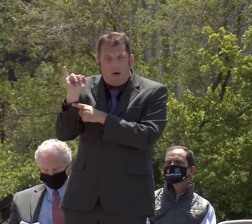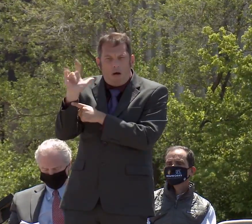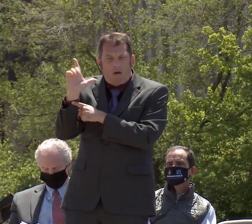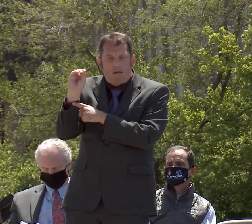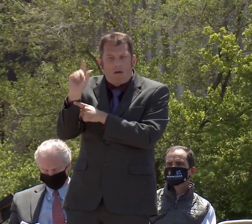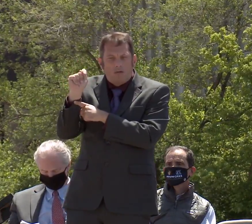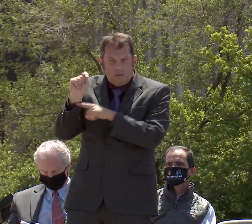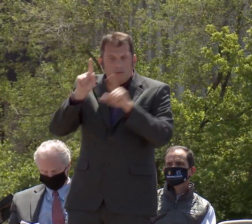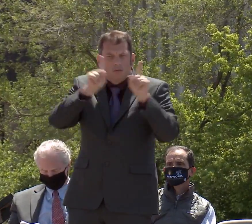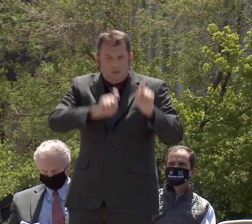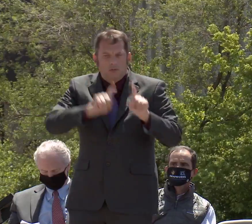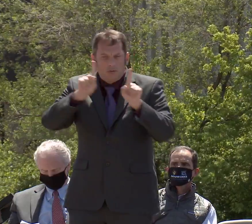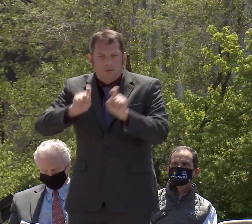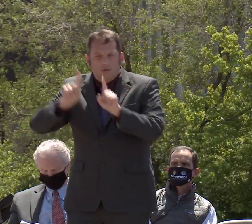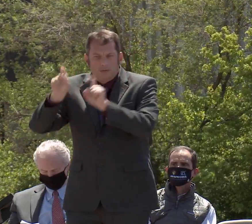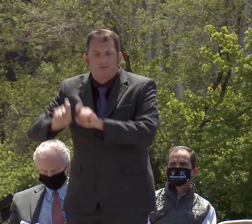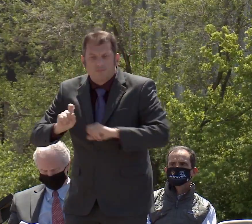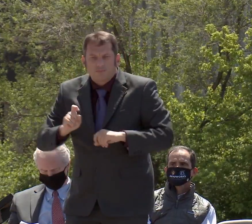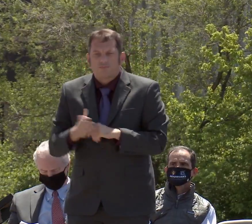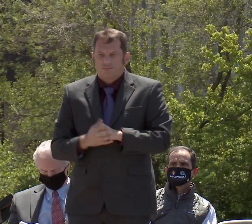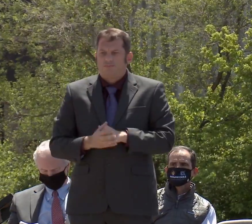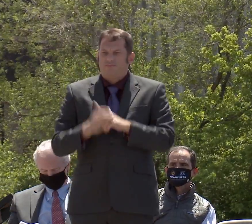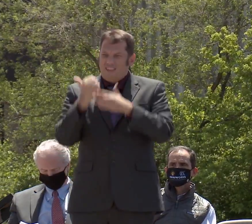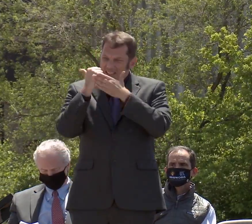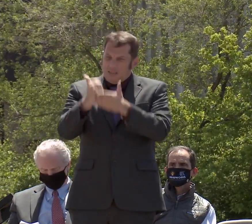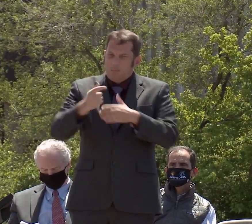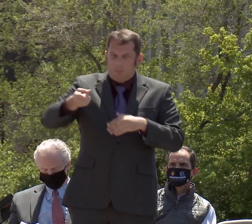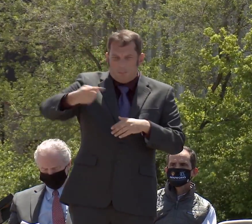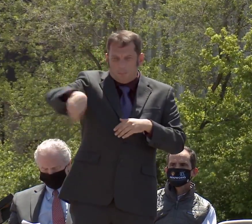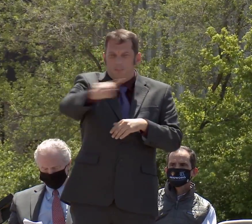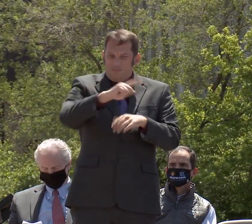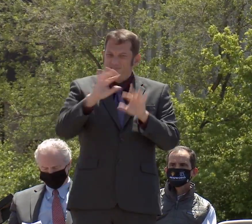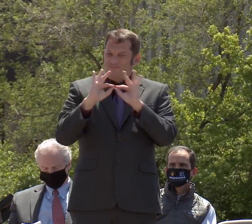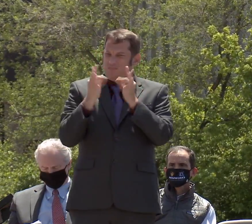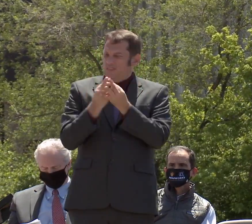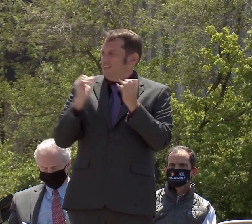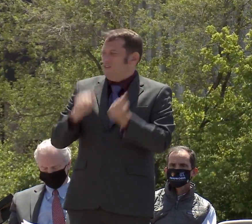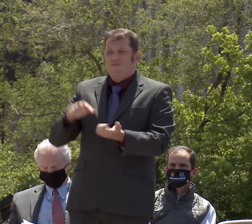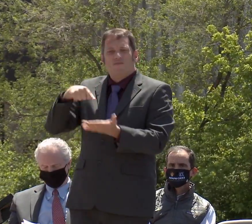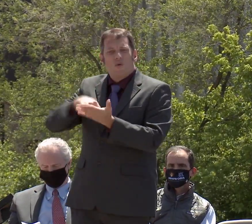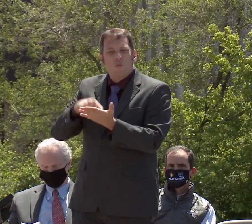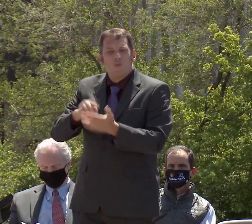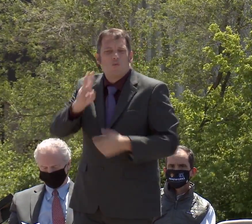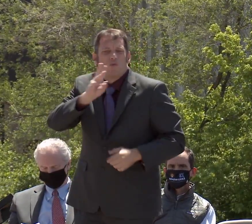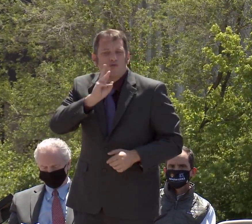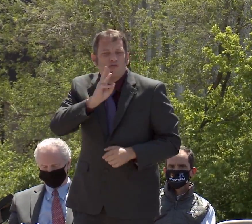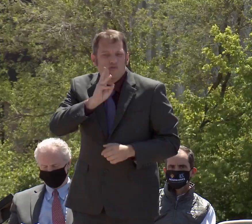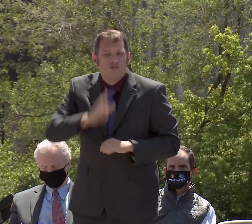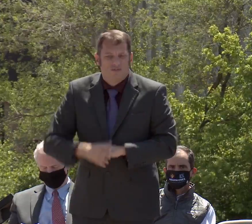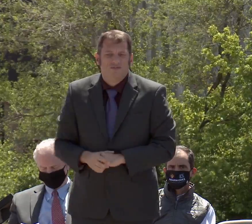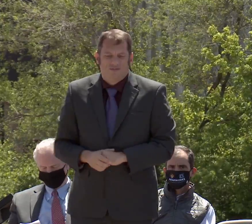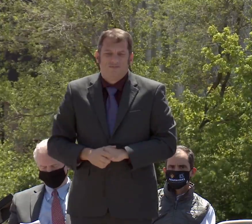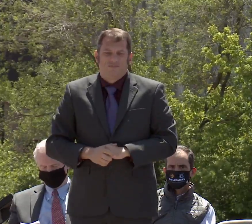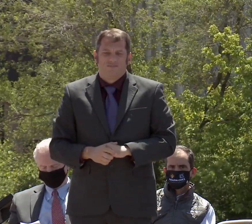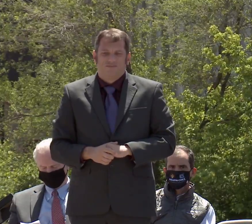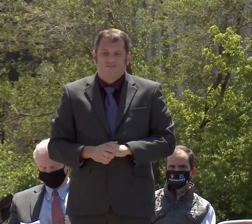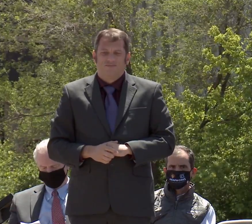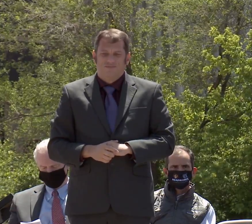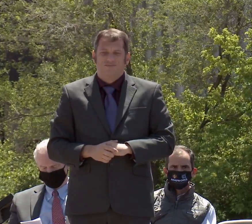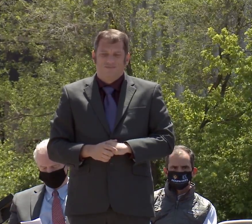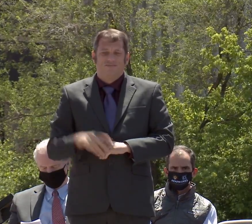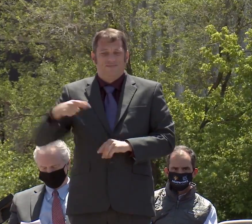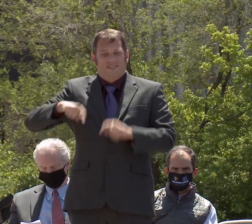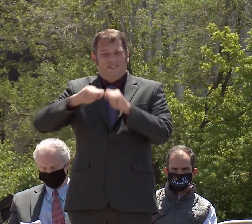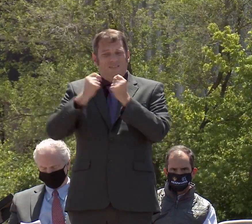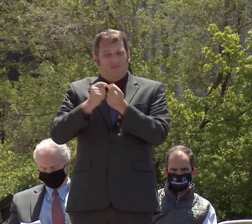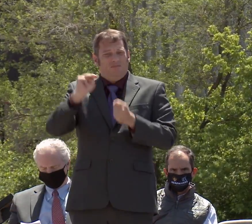assist them with their water bills. Team Maryland has made affordable, clean, safe water a